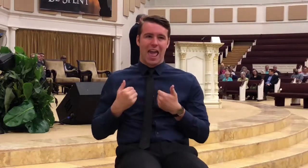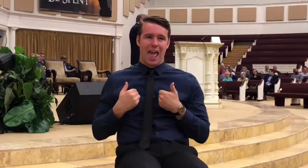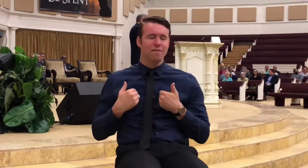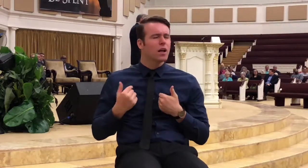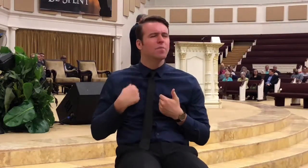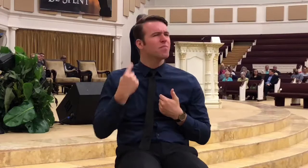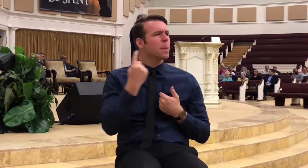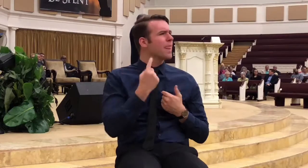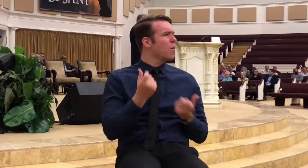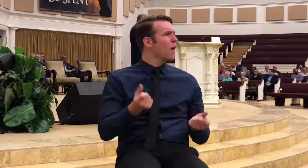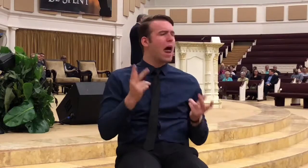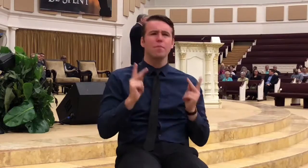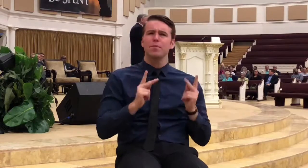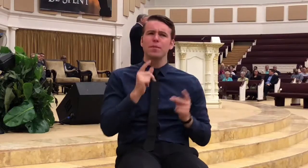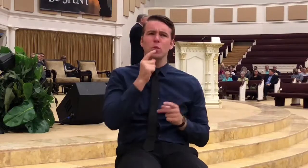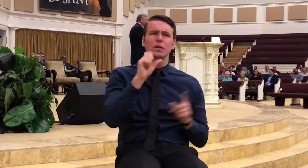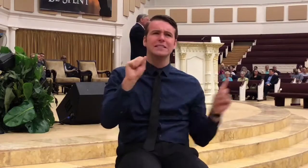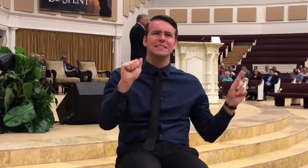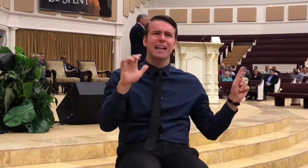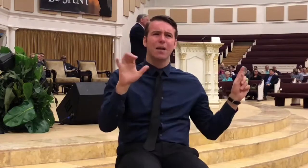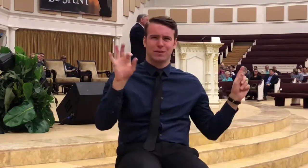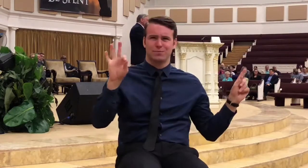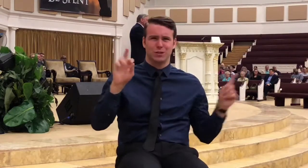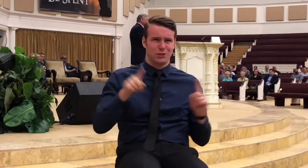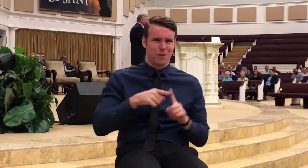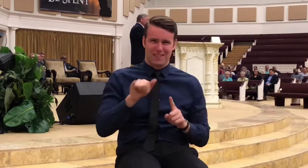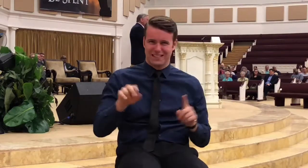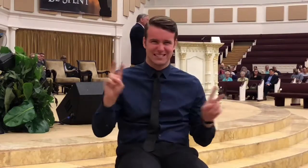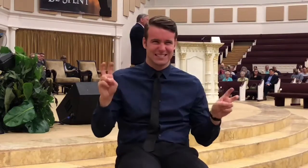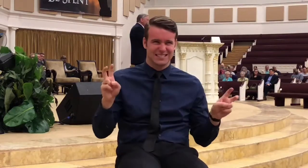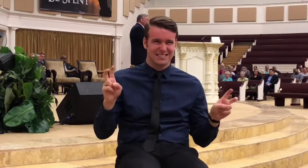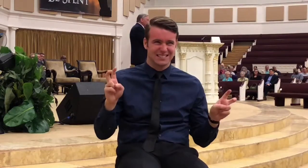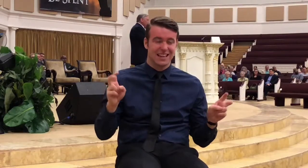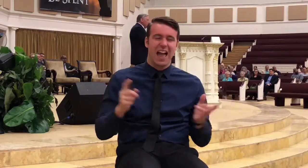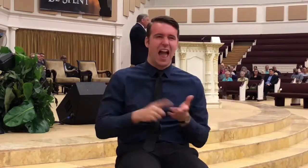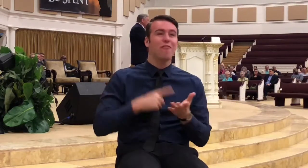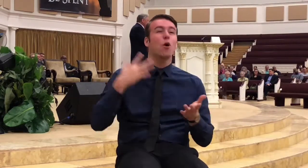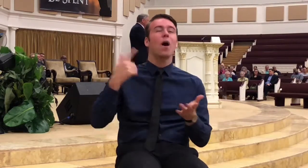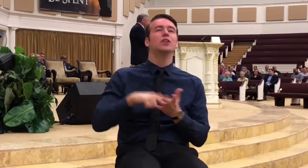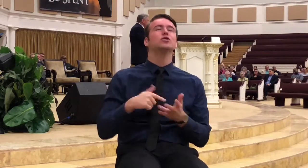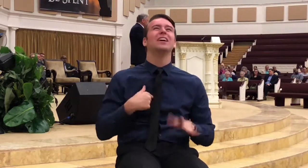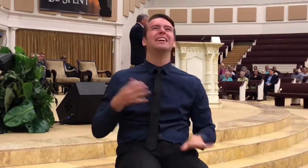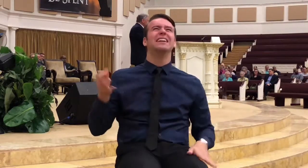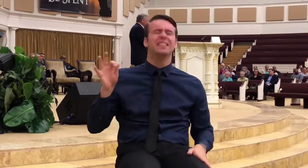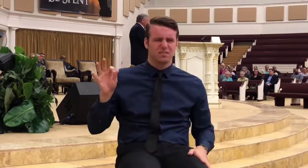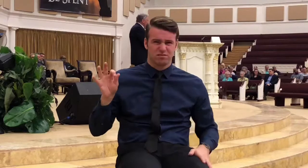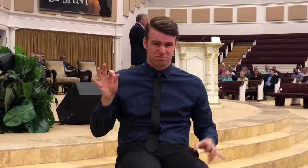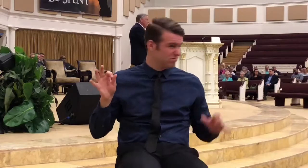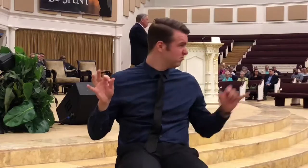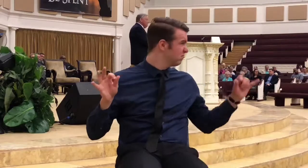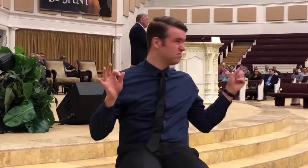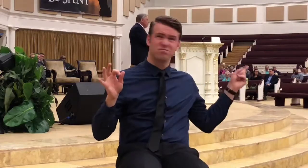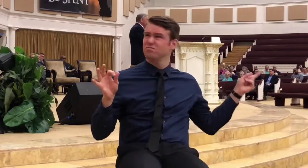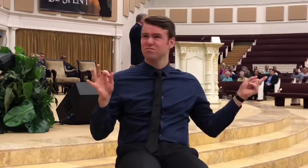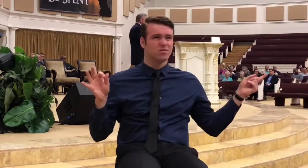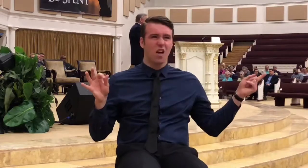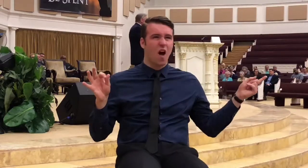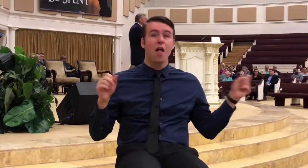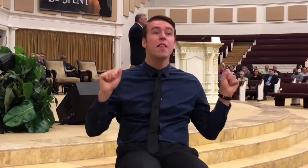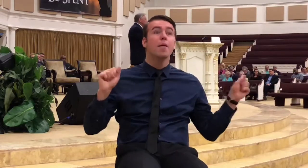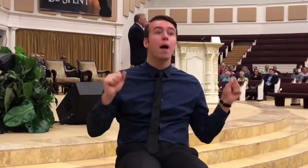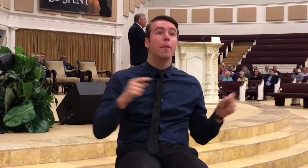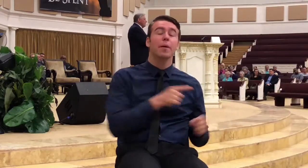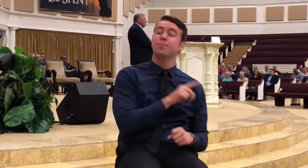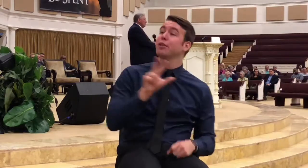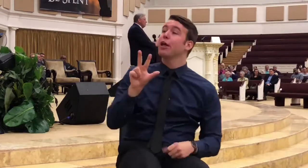people, Zachary was preaching about this tonight. Every once in a while, I wonder about things like that. They're probably preaching, here's